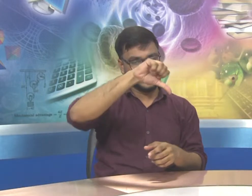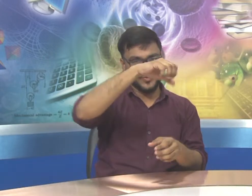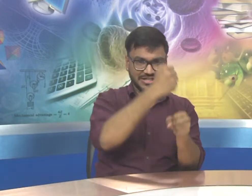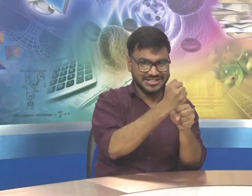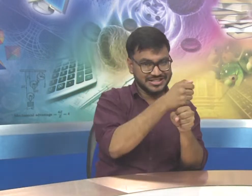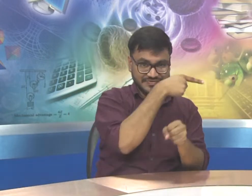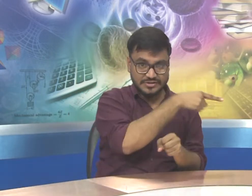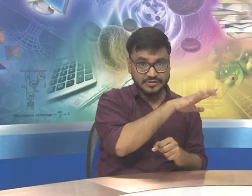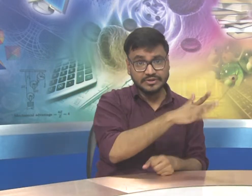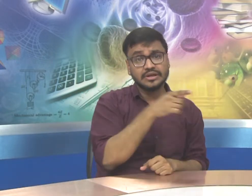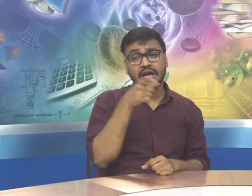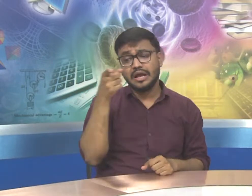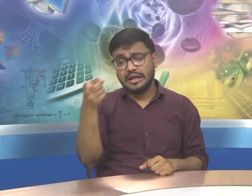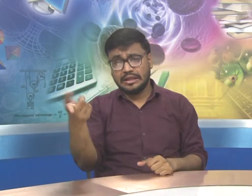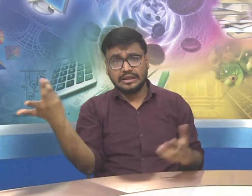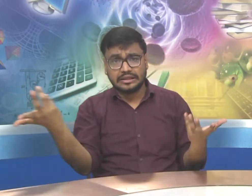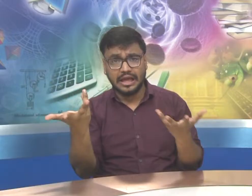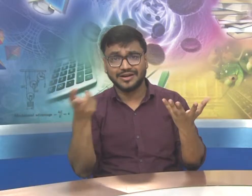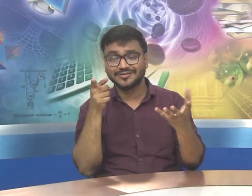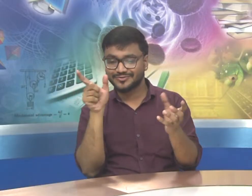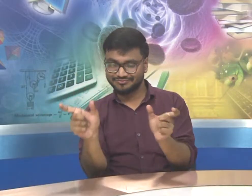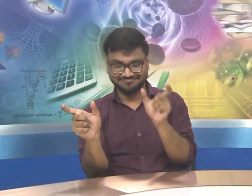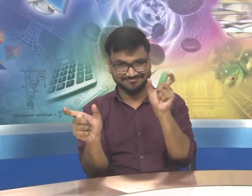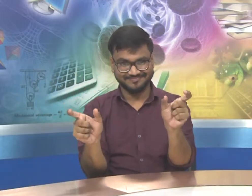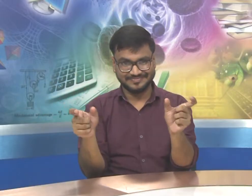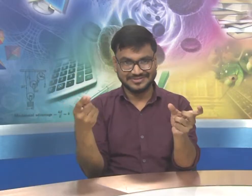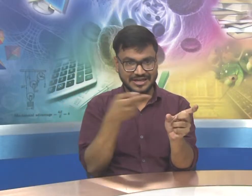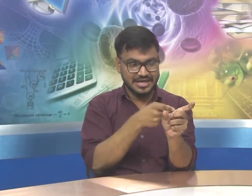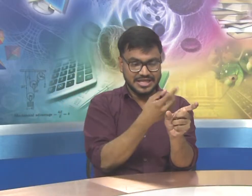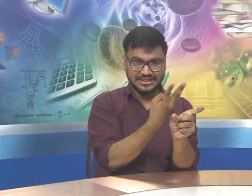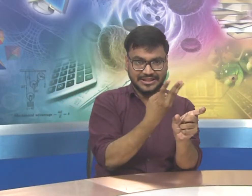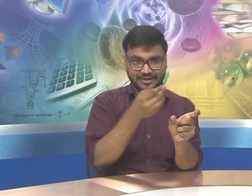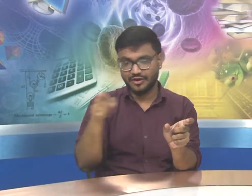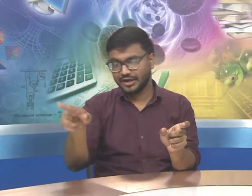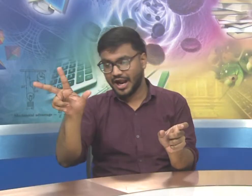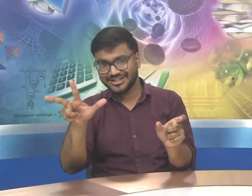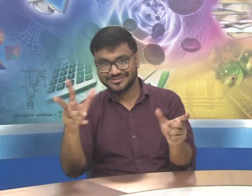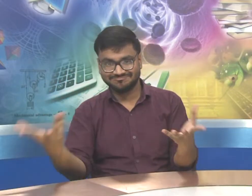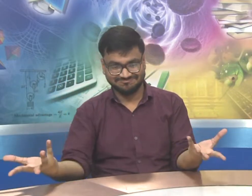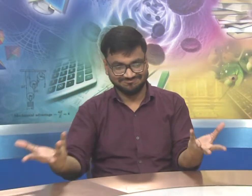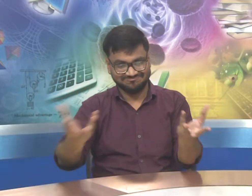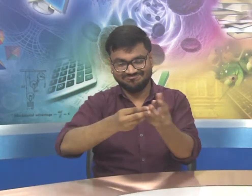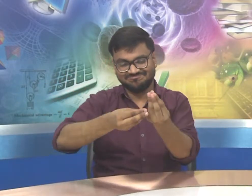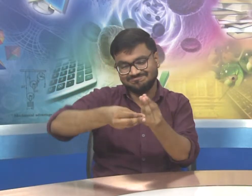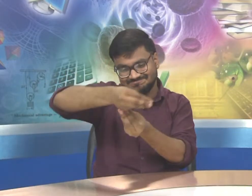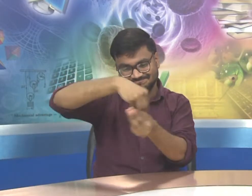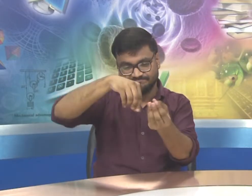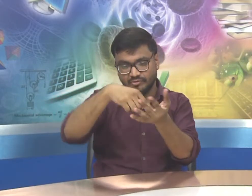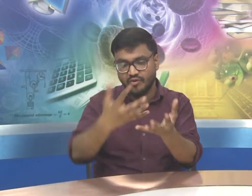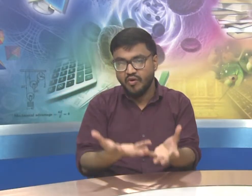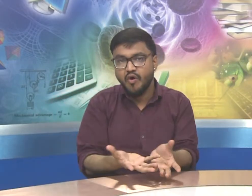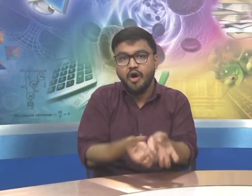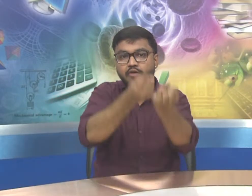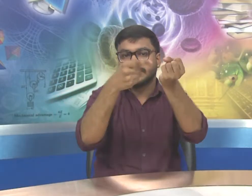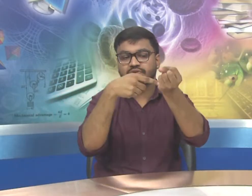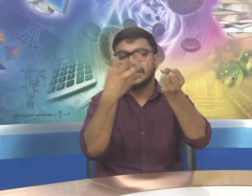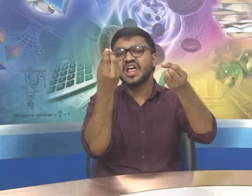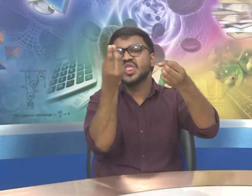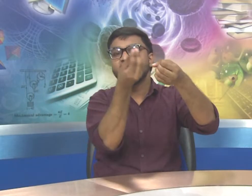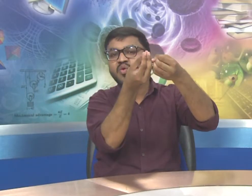they form 9 gram of water with 2 gram hydrogen left